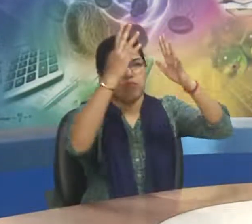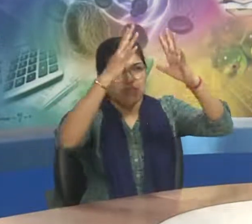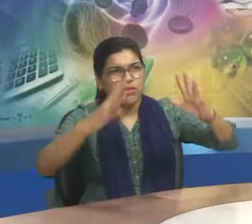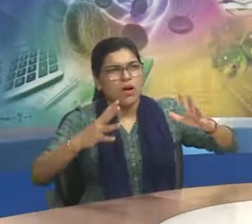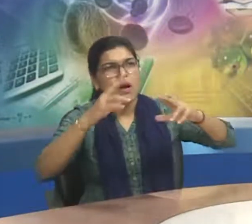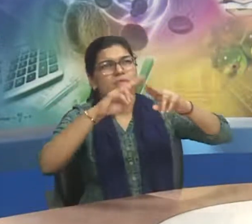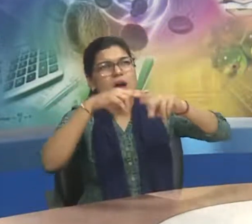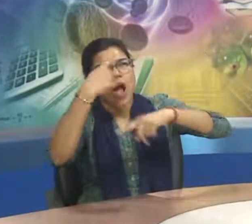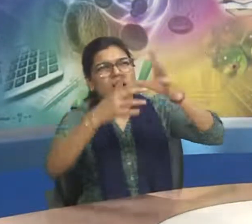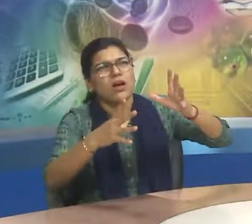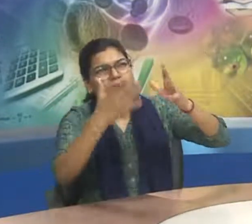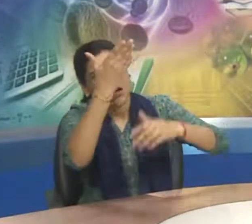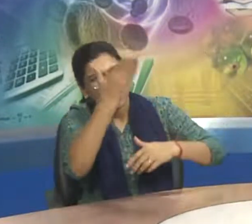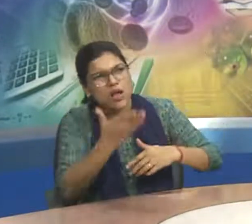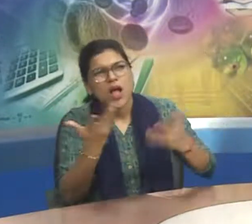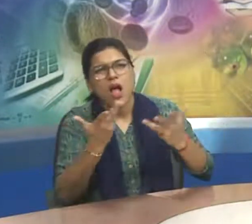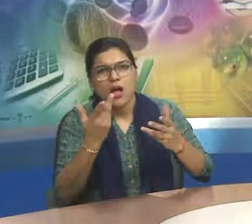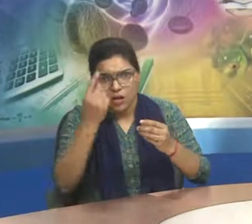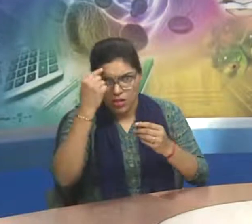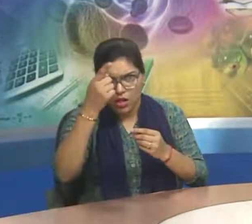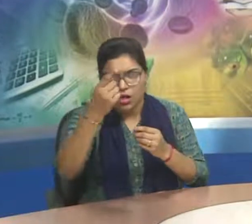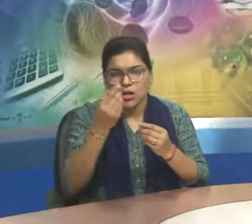the telecom industries.